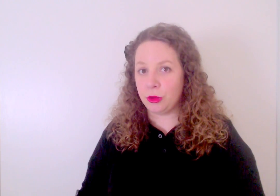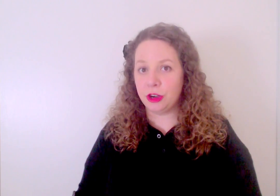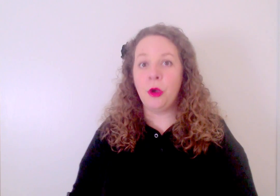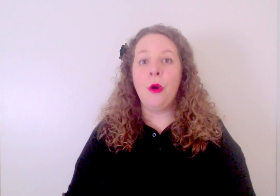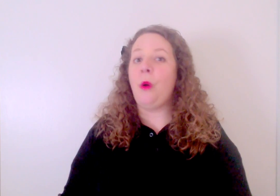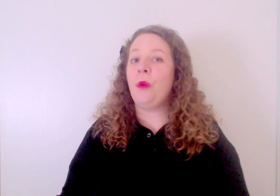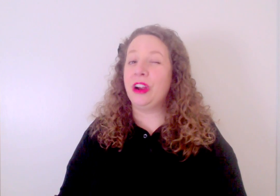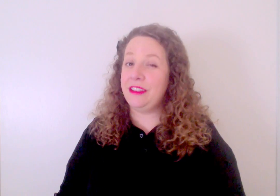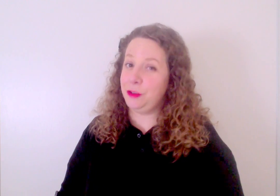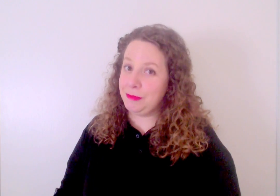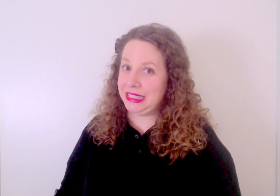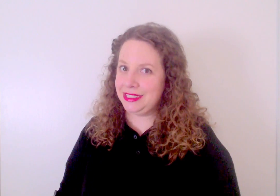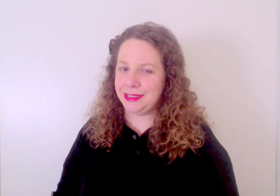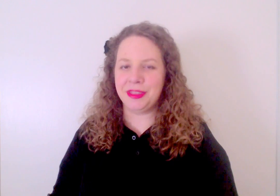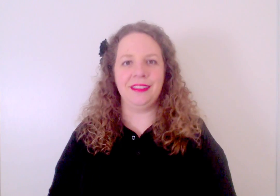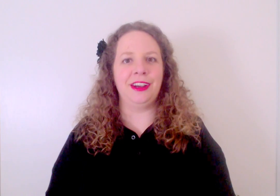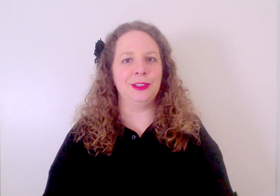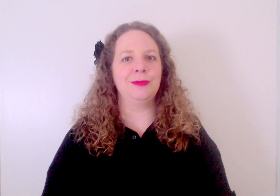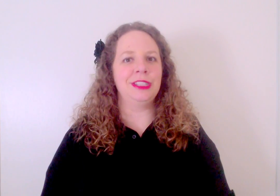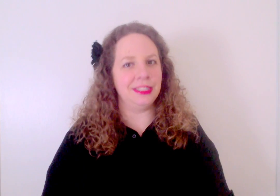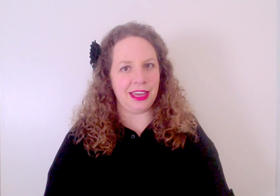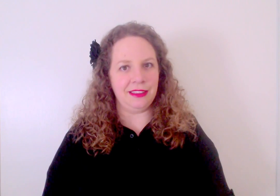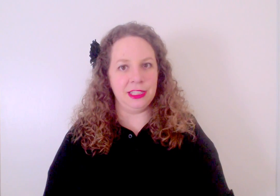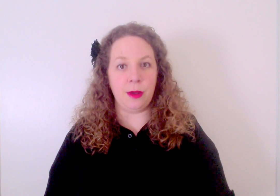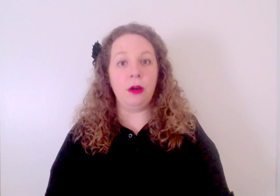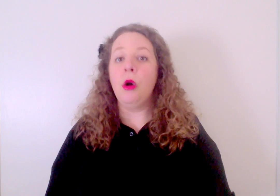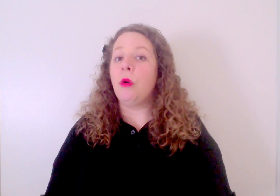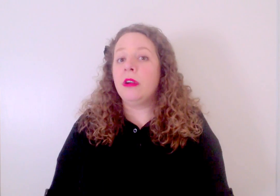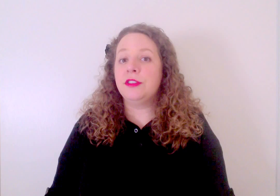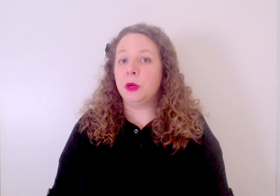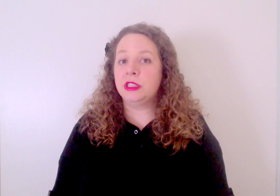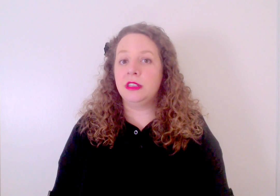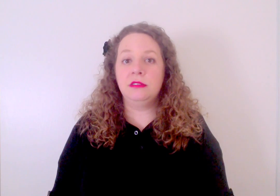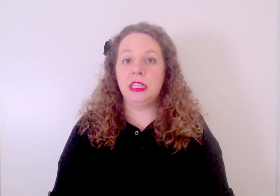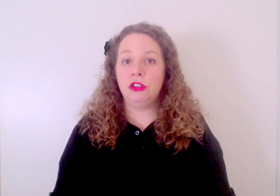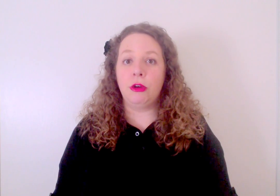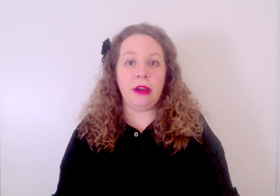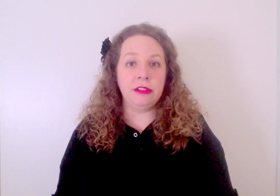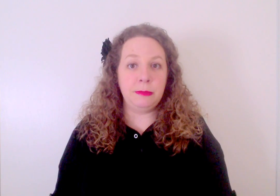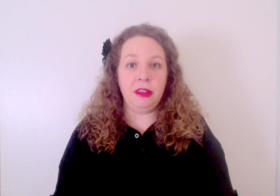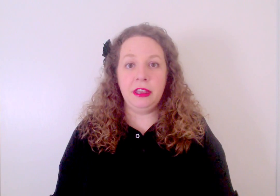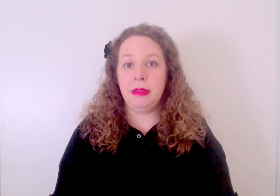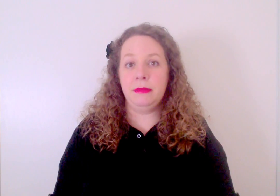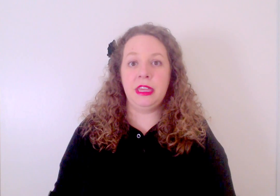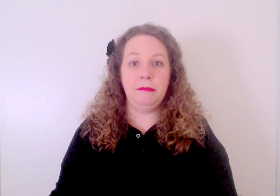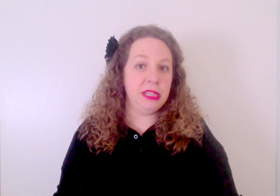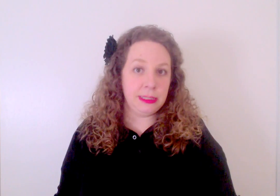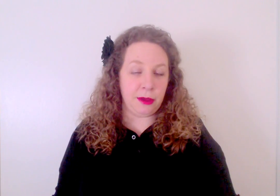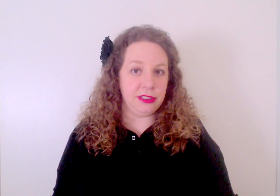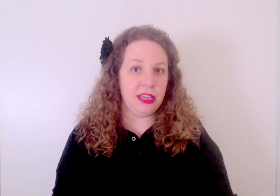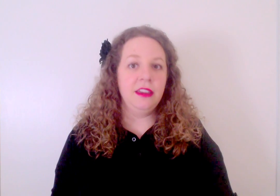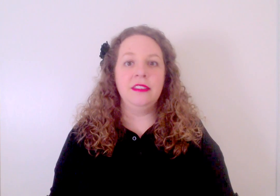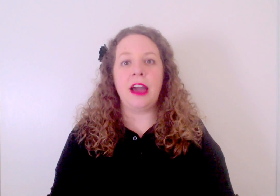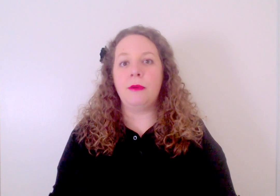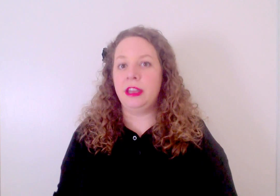word, or if you missed some of the letters, which is likely as well, or if the person didn't know how to spell it and maybe they misspelled it, that wouldn't help